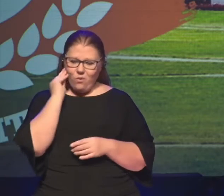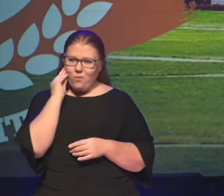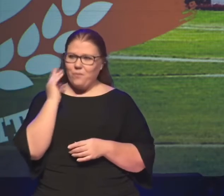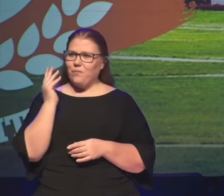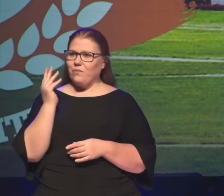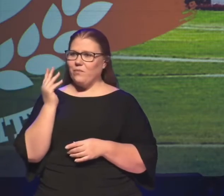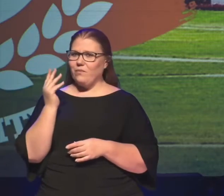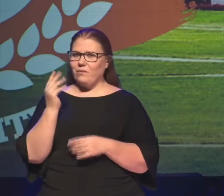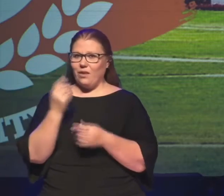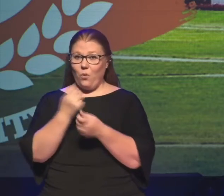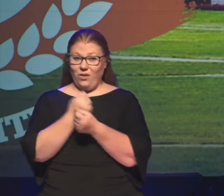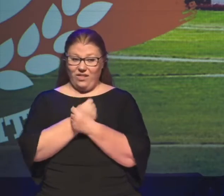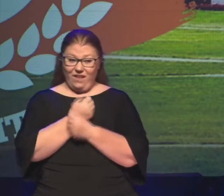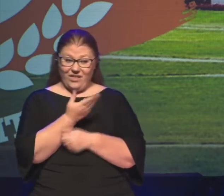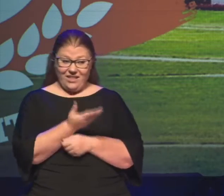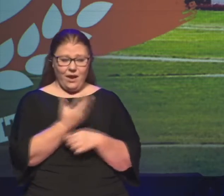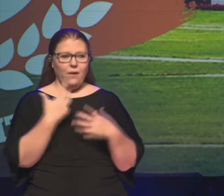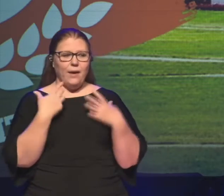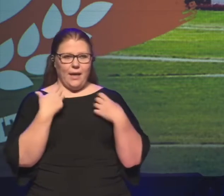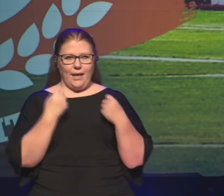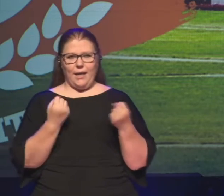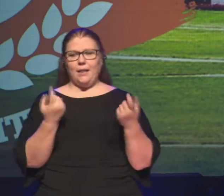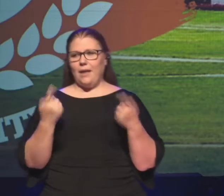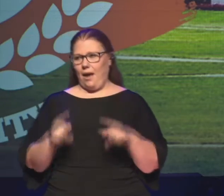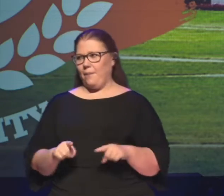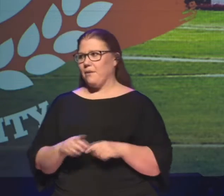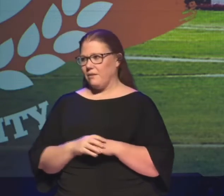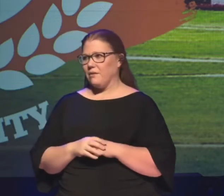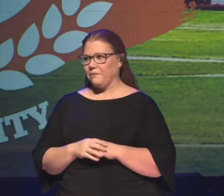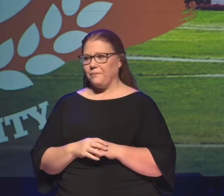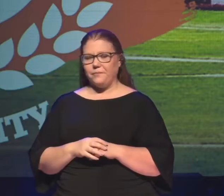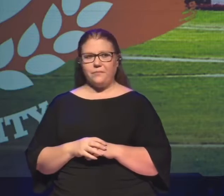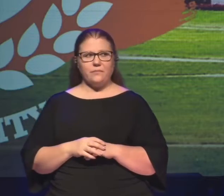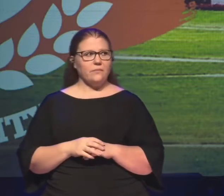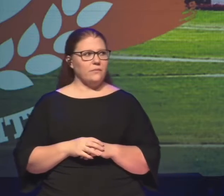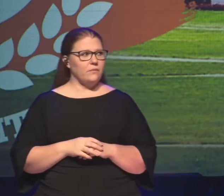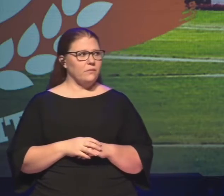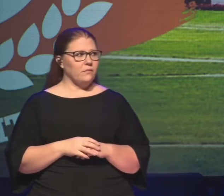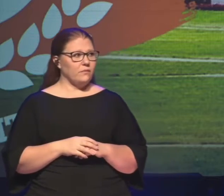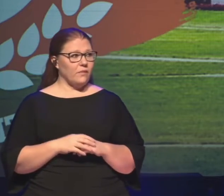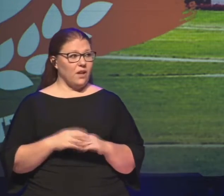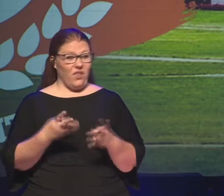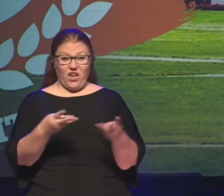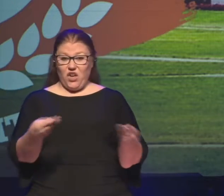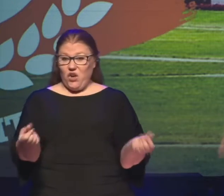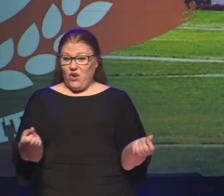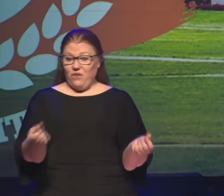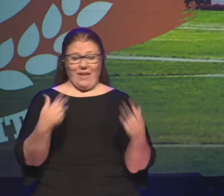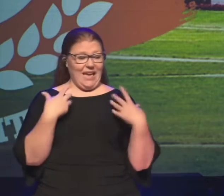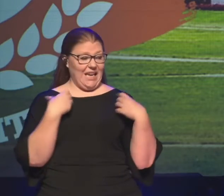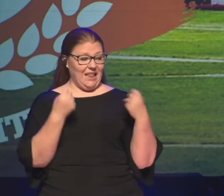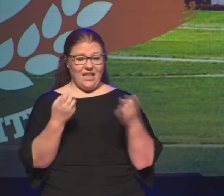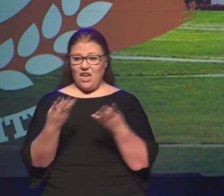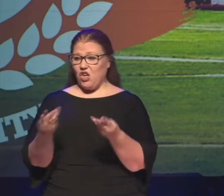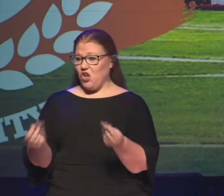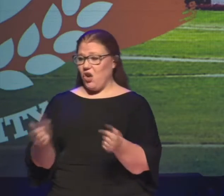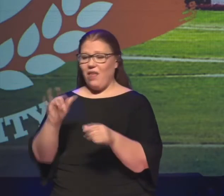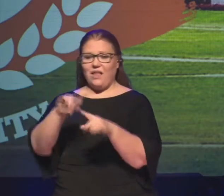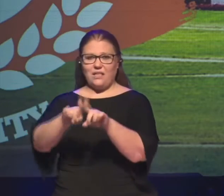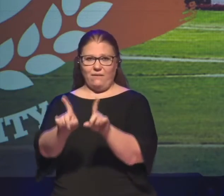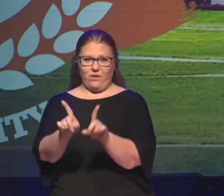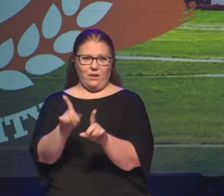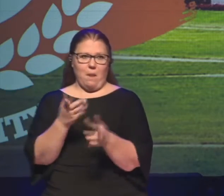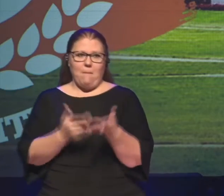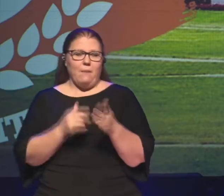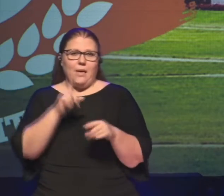love is, healing happens. Where love is, healing happens. The cure might not. There's a difference between healing and cure, right? I might